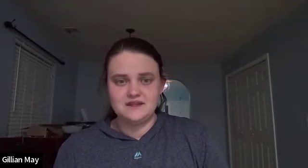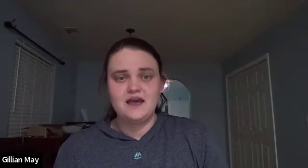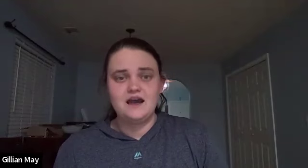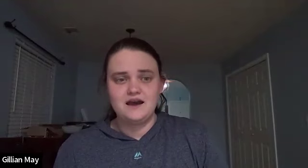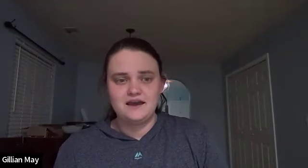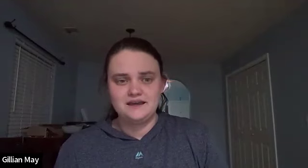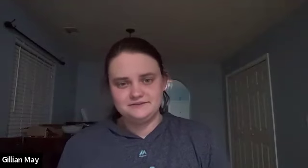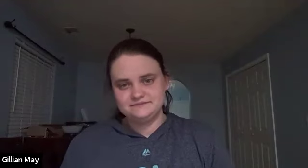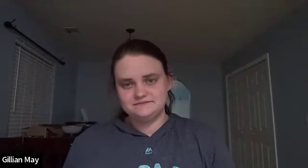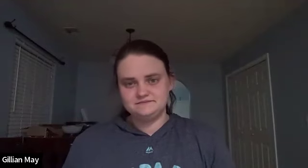I.